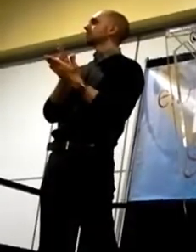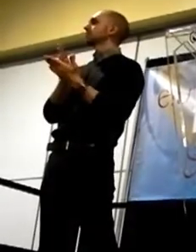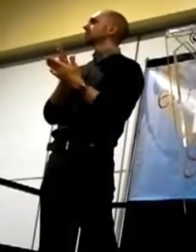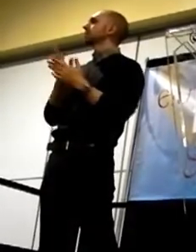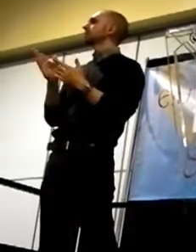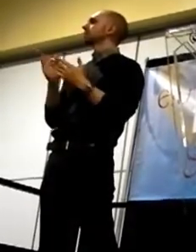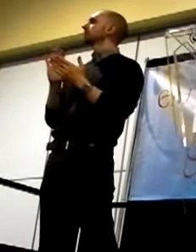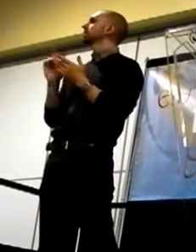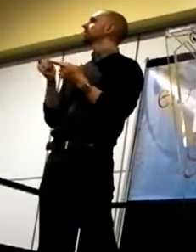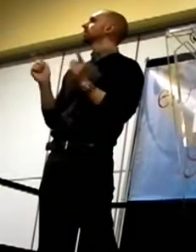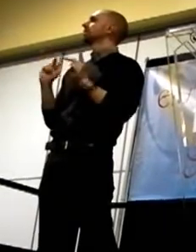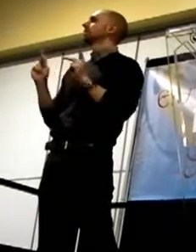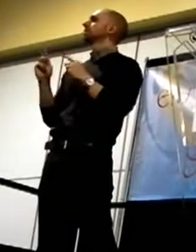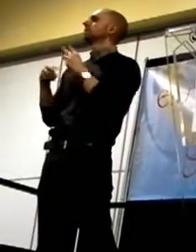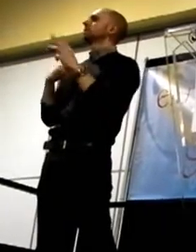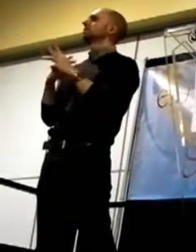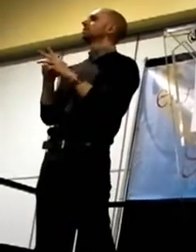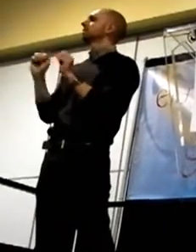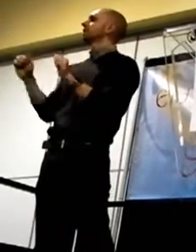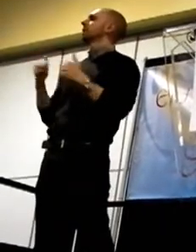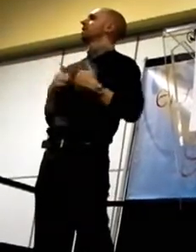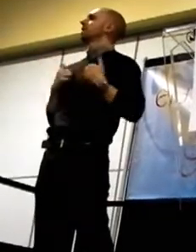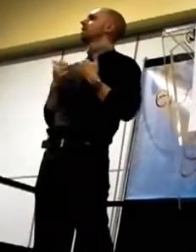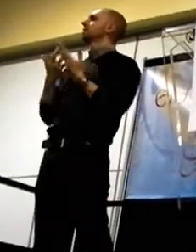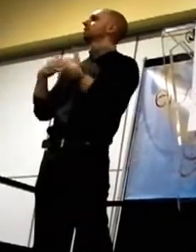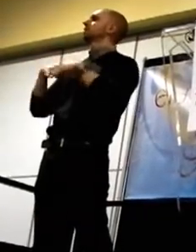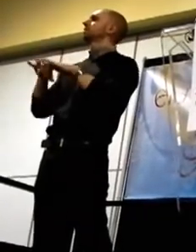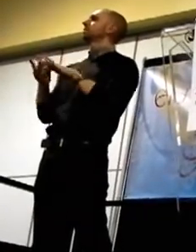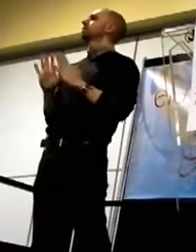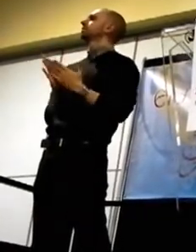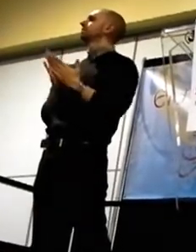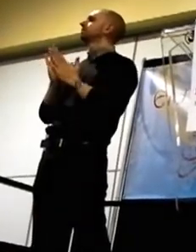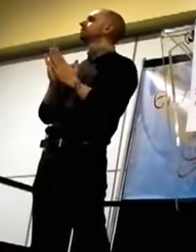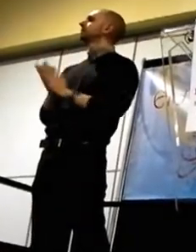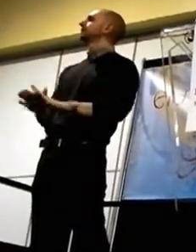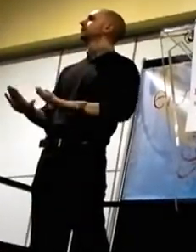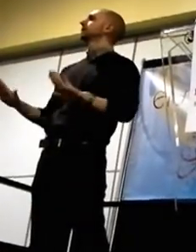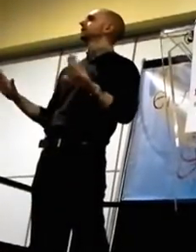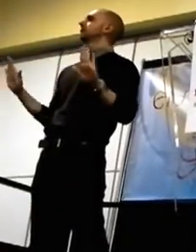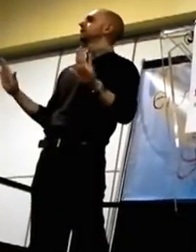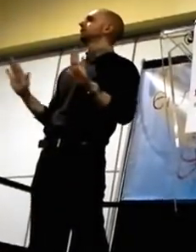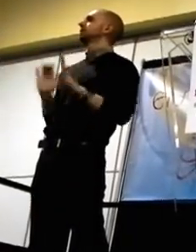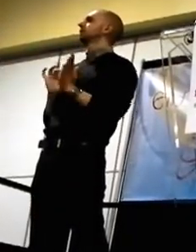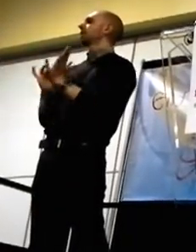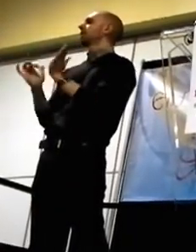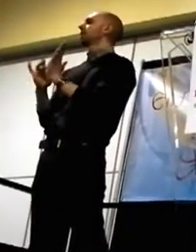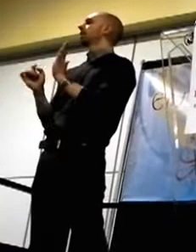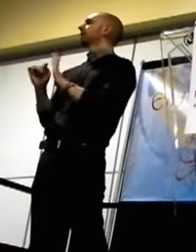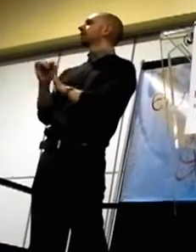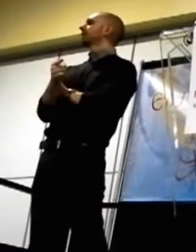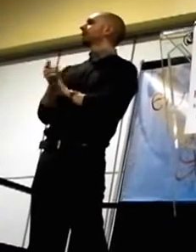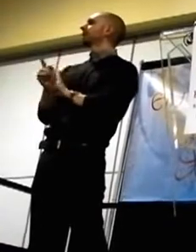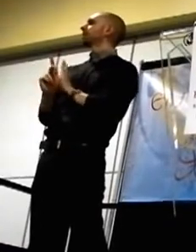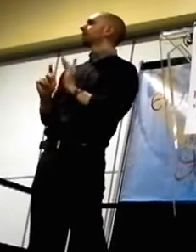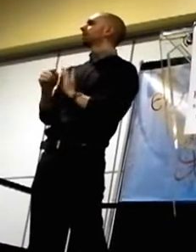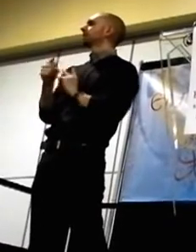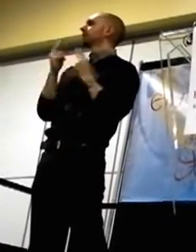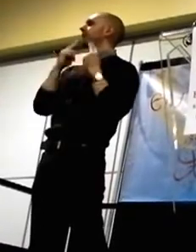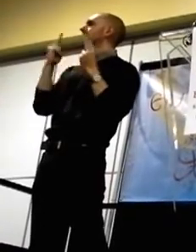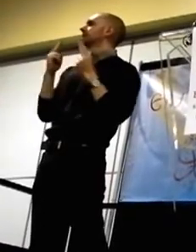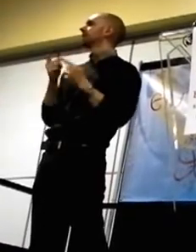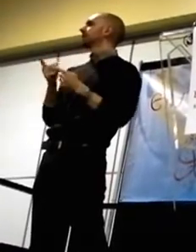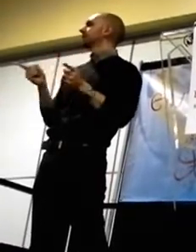can live in peace. There is no wealthy people will suck the blood of the innocent, the blood of hard-working men and women like